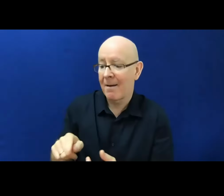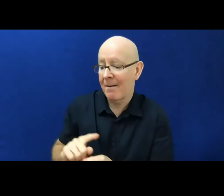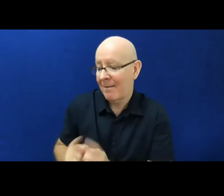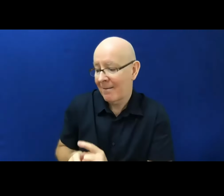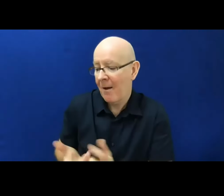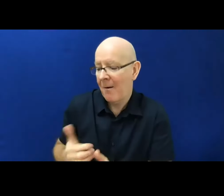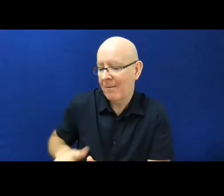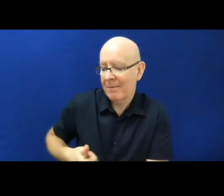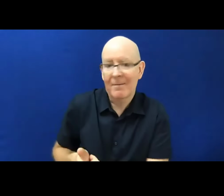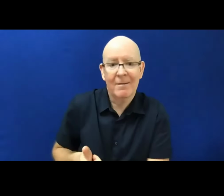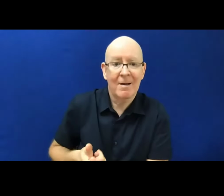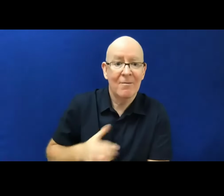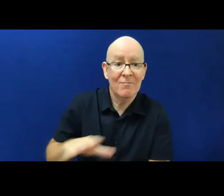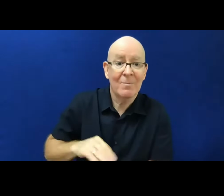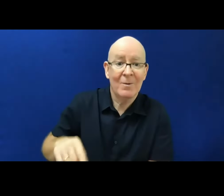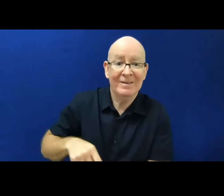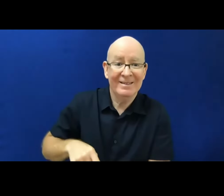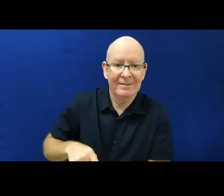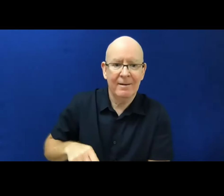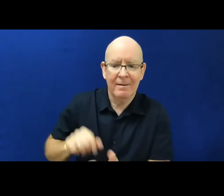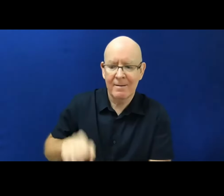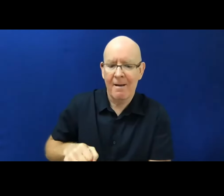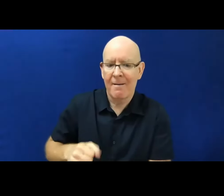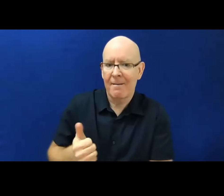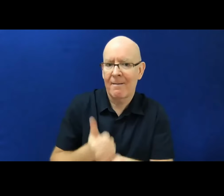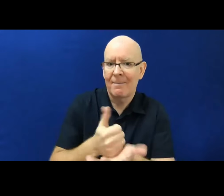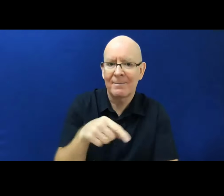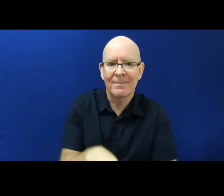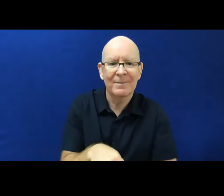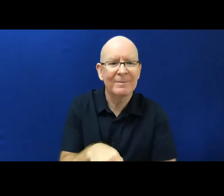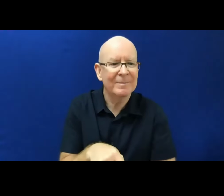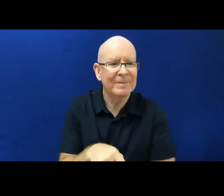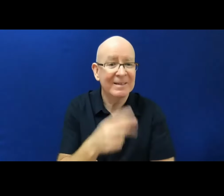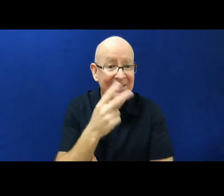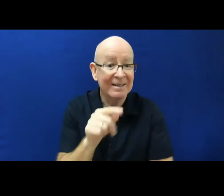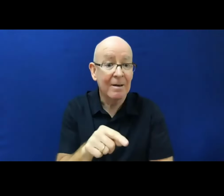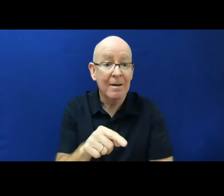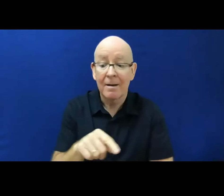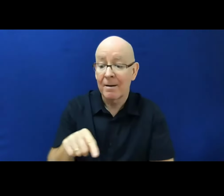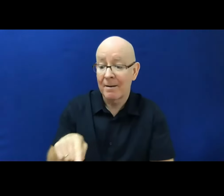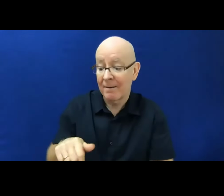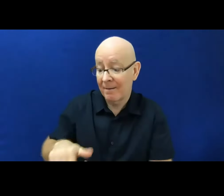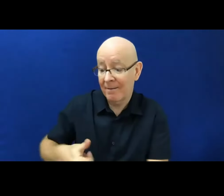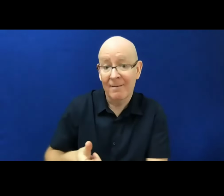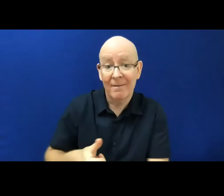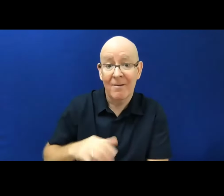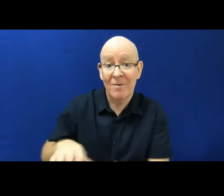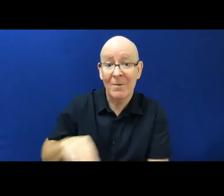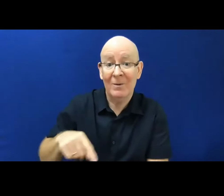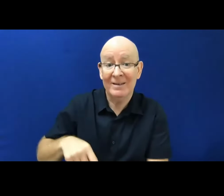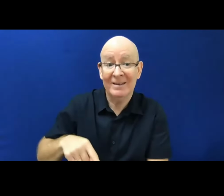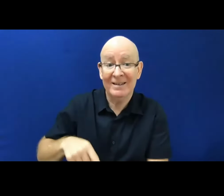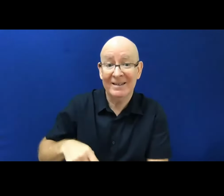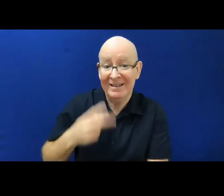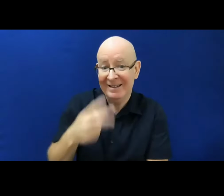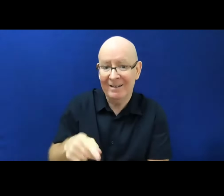by different way of analyzing the data, the more helpful it was for the committee, because the committee was the one who read